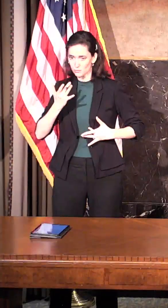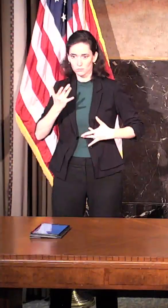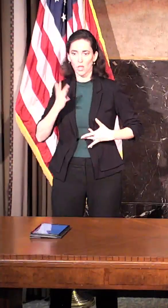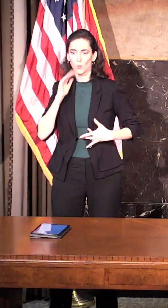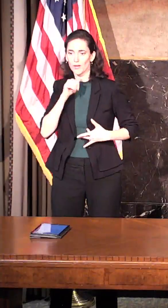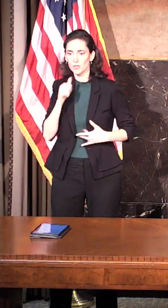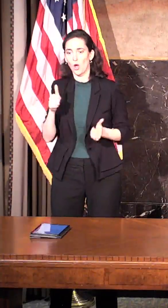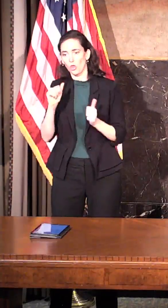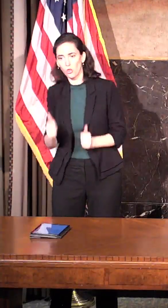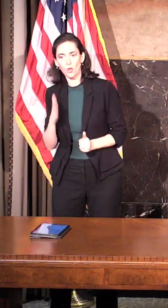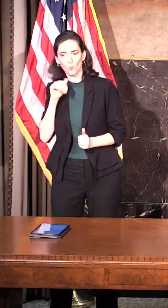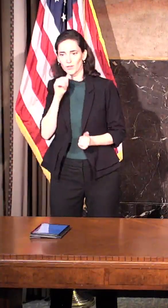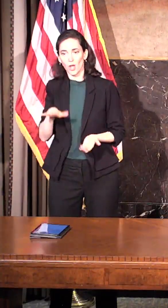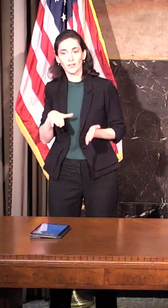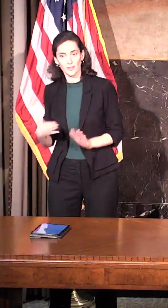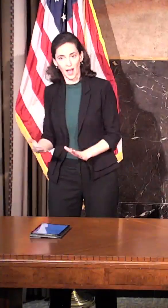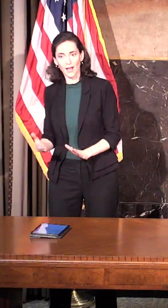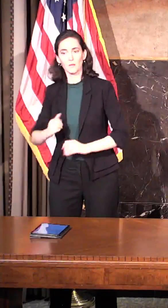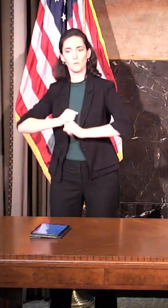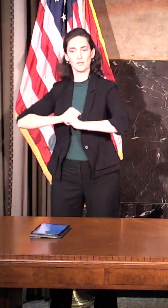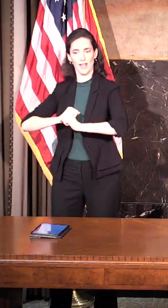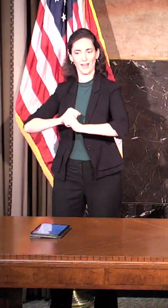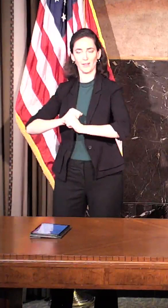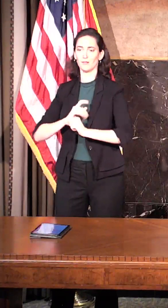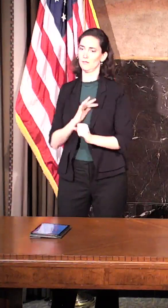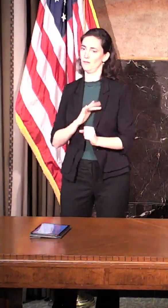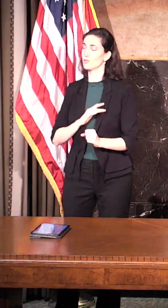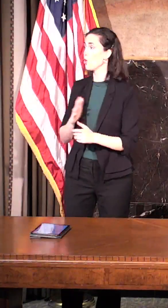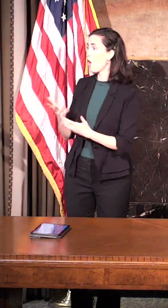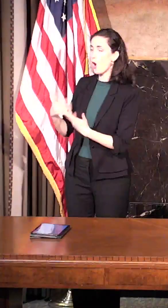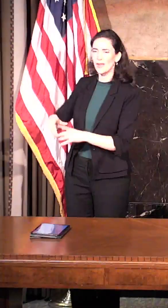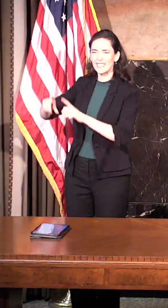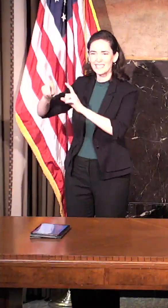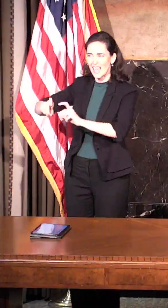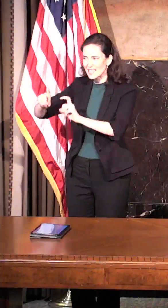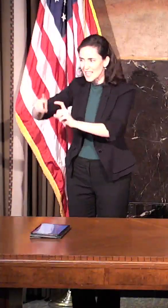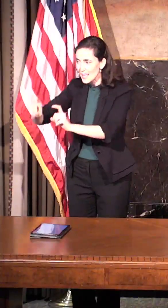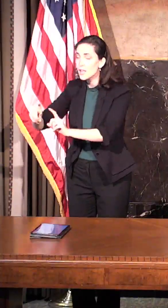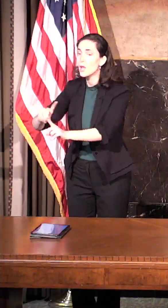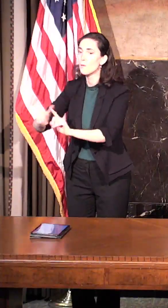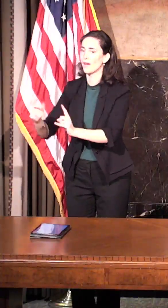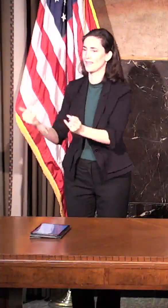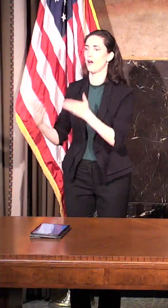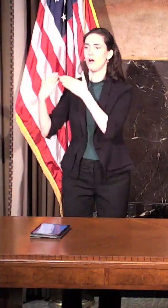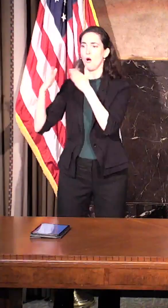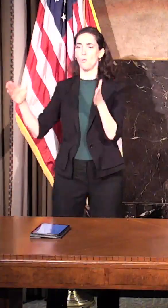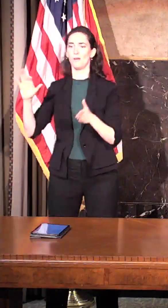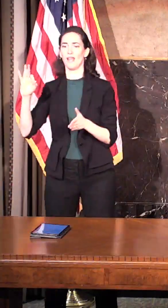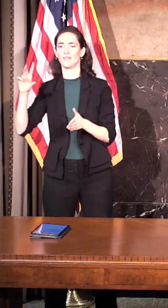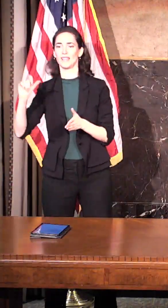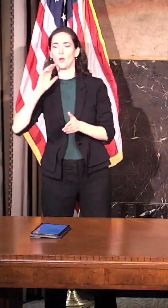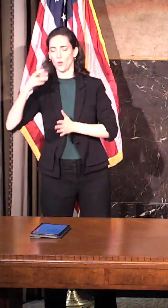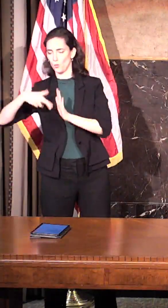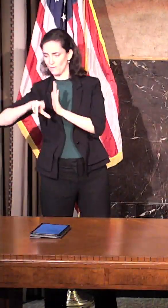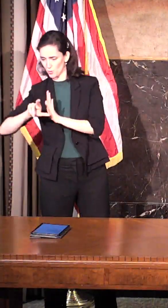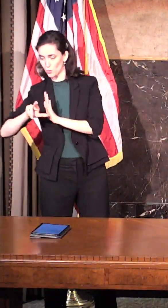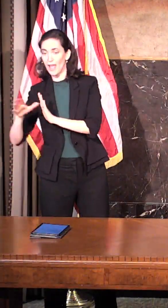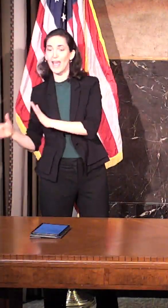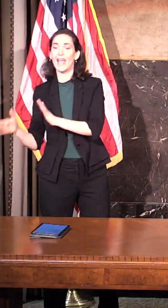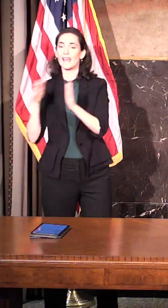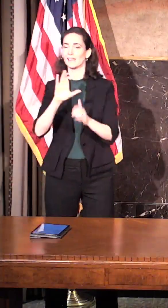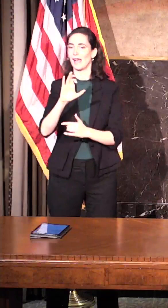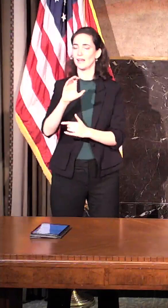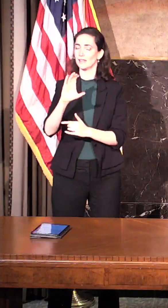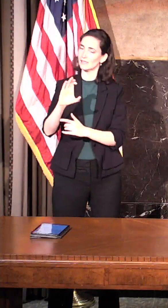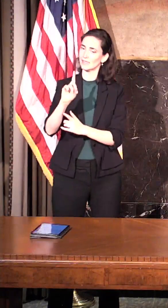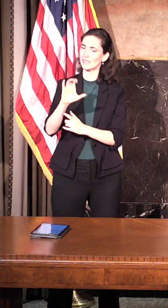as shown in the trials, and again, the FDA is going to review this in a public fashion tomorrow, and then the CDC as well, highly, highly